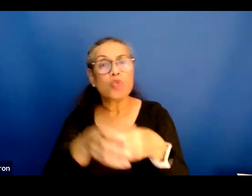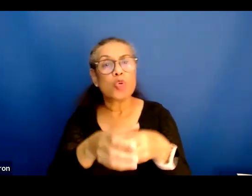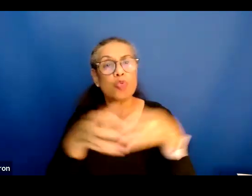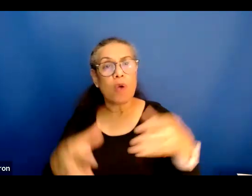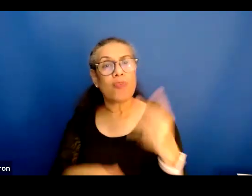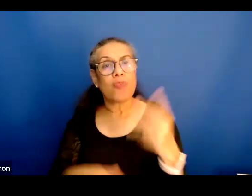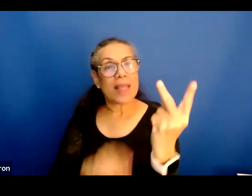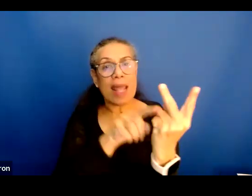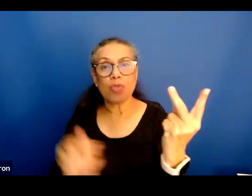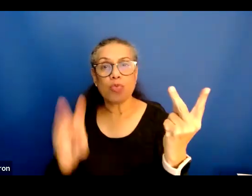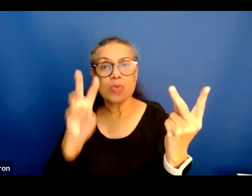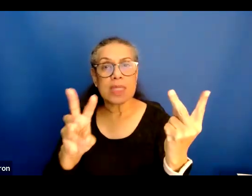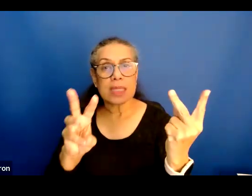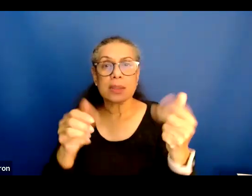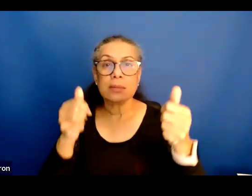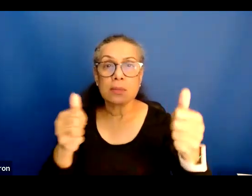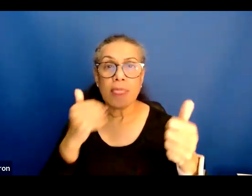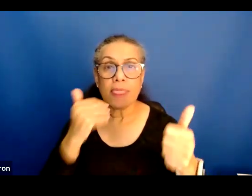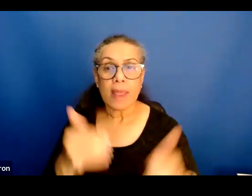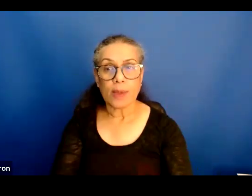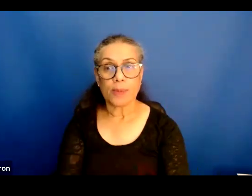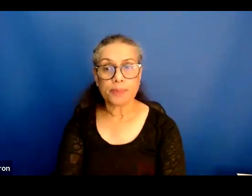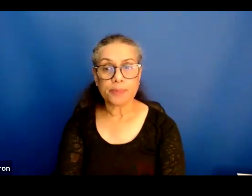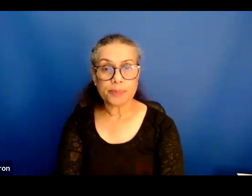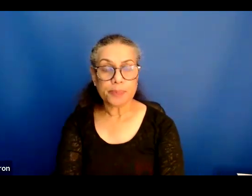through 6. Thank you.